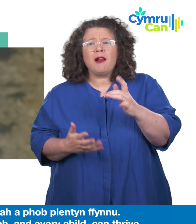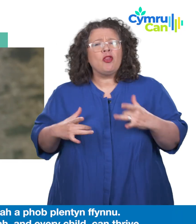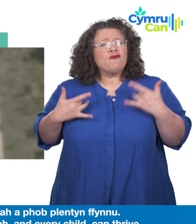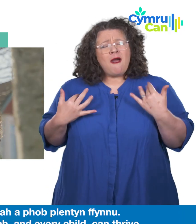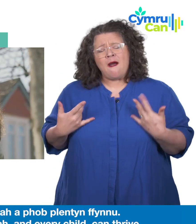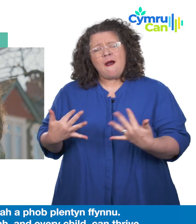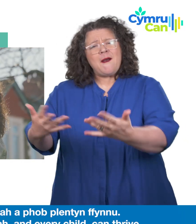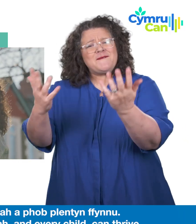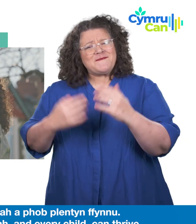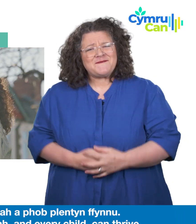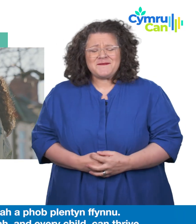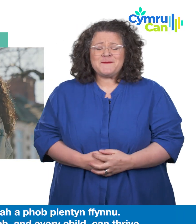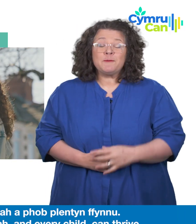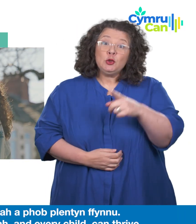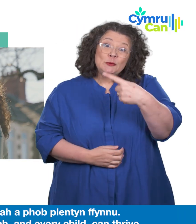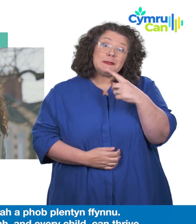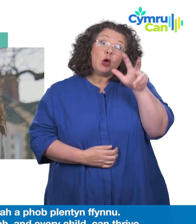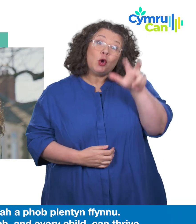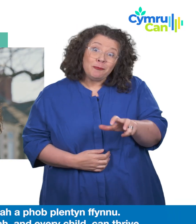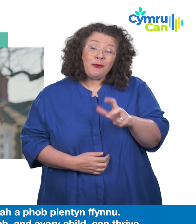and every child can thrive.